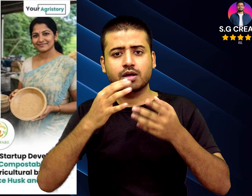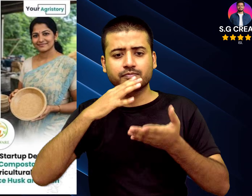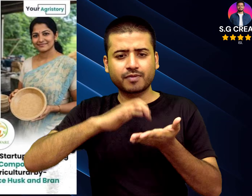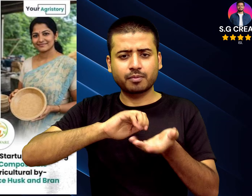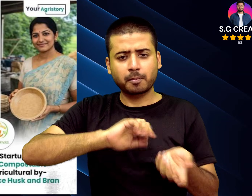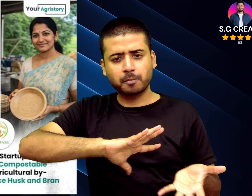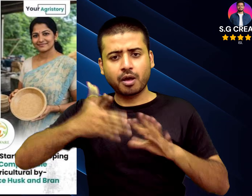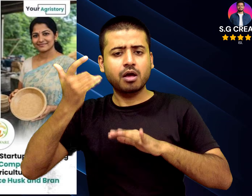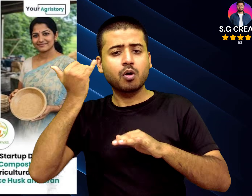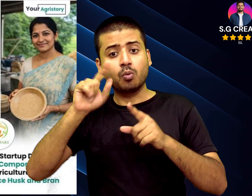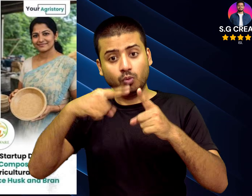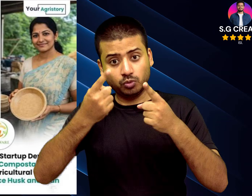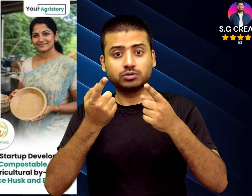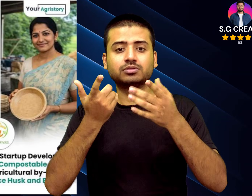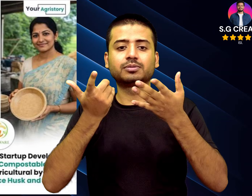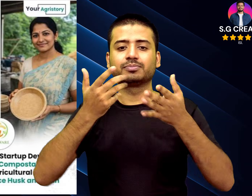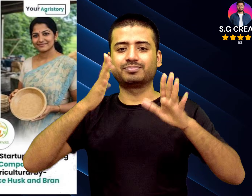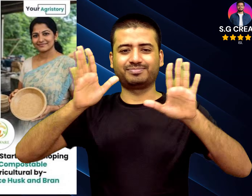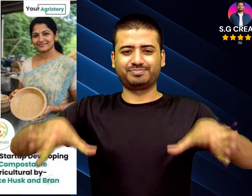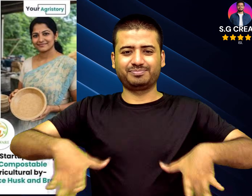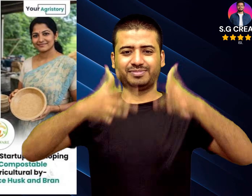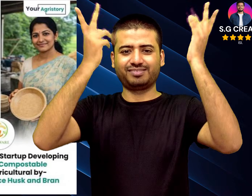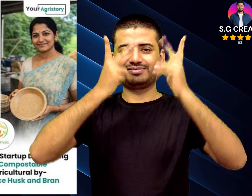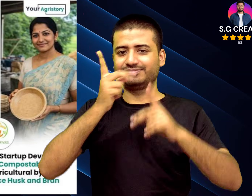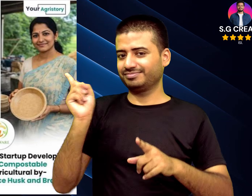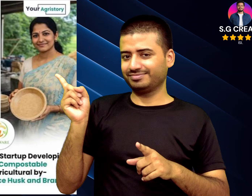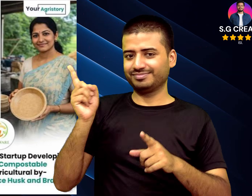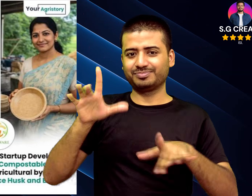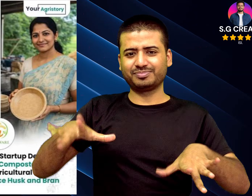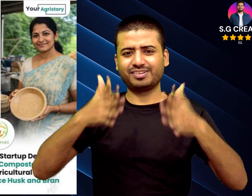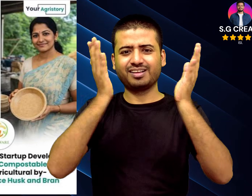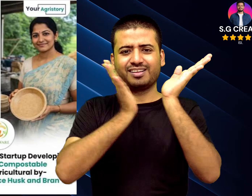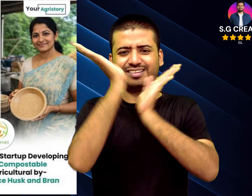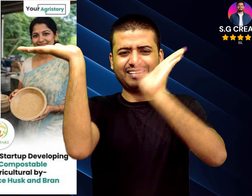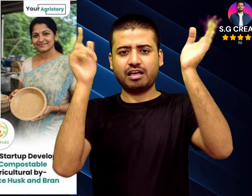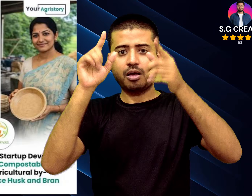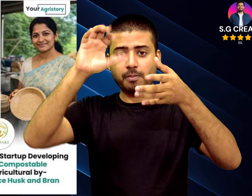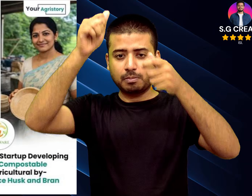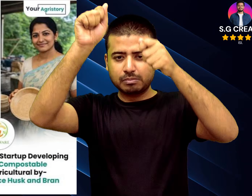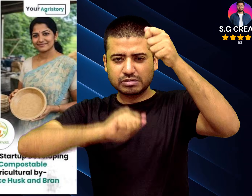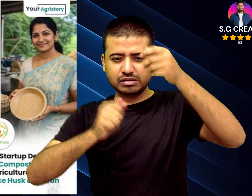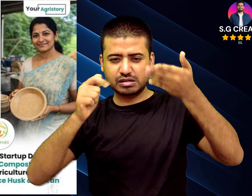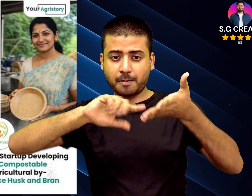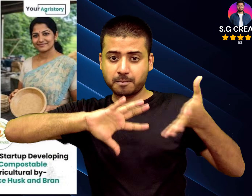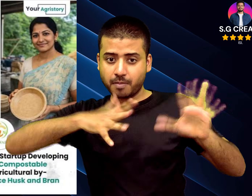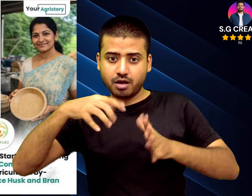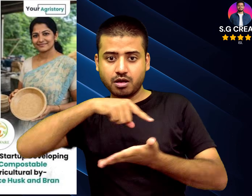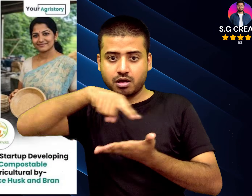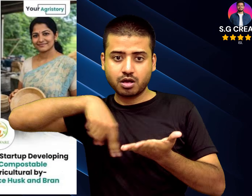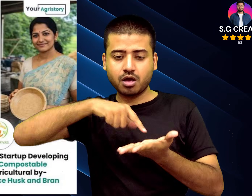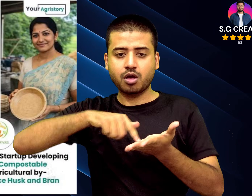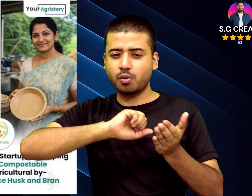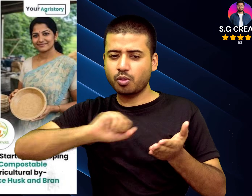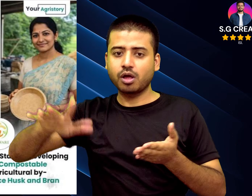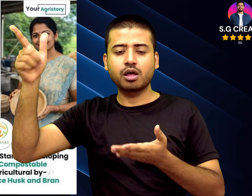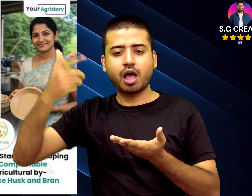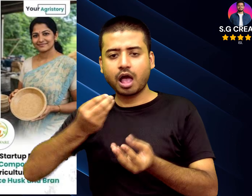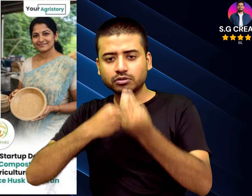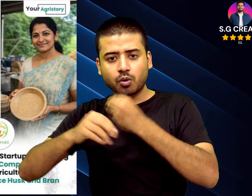long distances. Before any structural transformation can occur, the raw husks must be rigorously purified. The